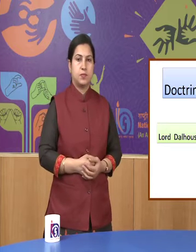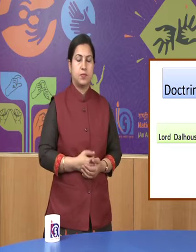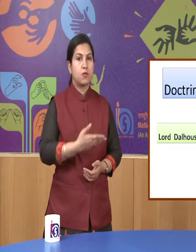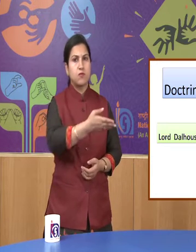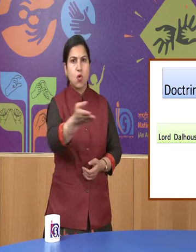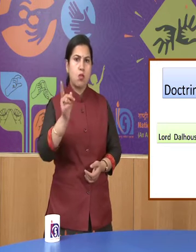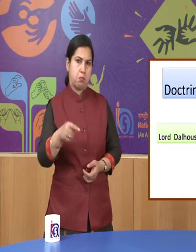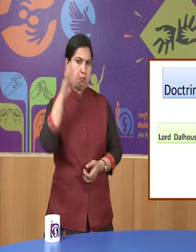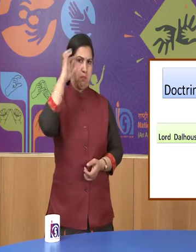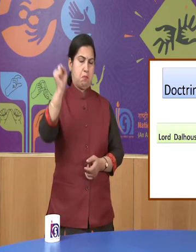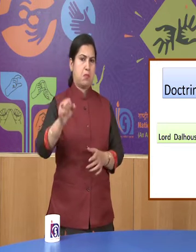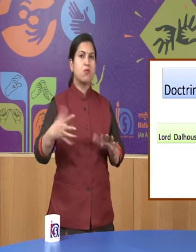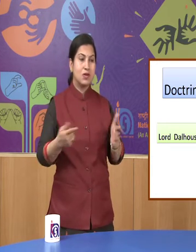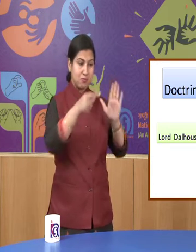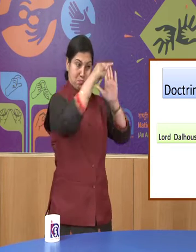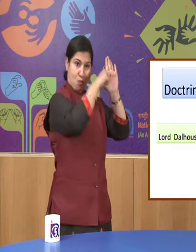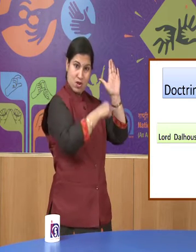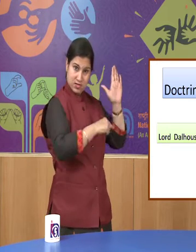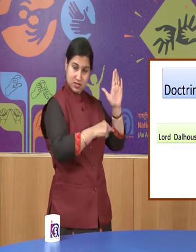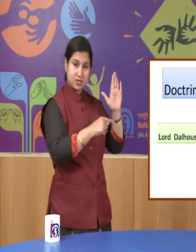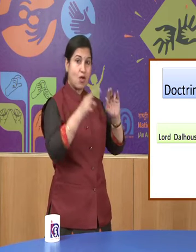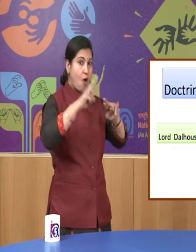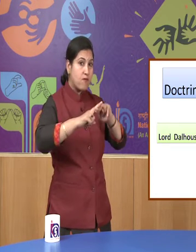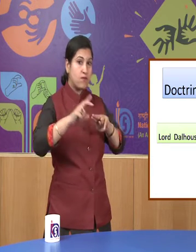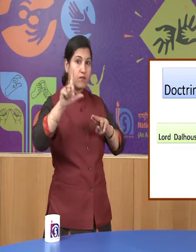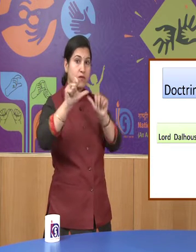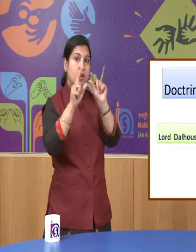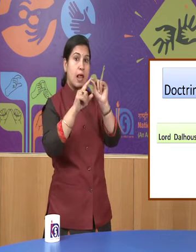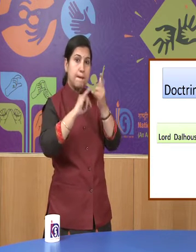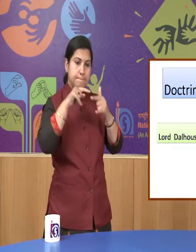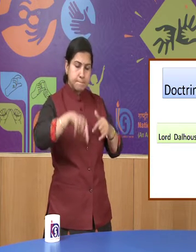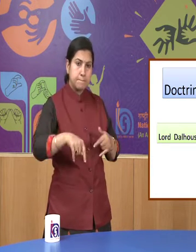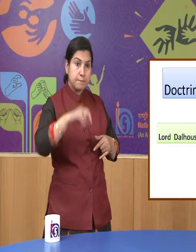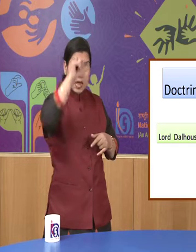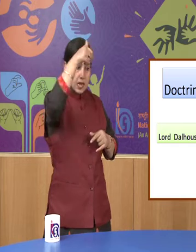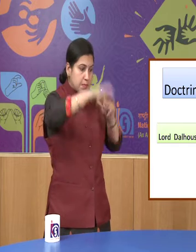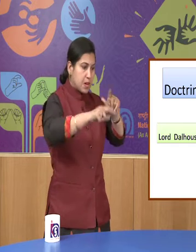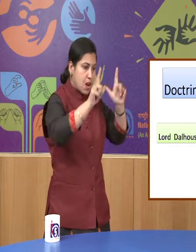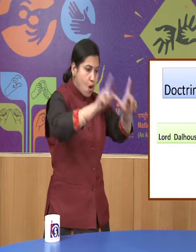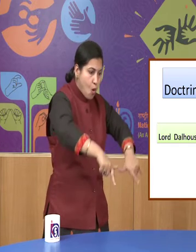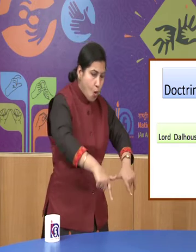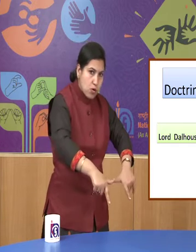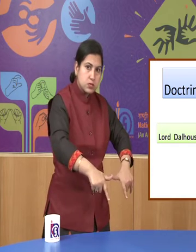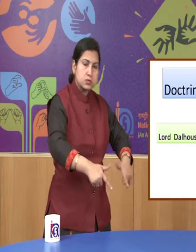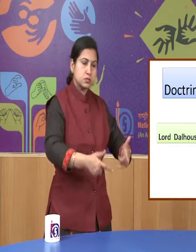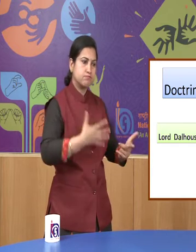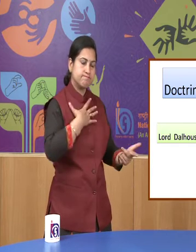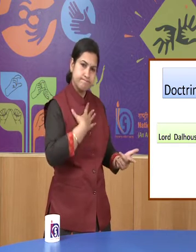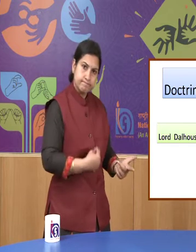We should remember that the policy of lapse was not just bad for Indian rulers, but